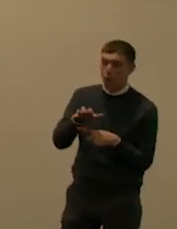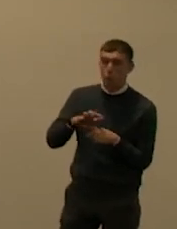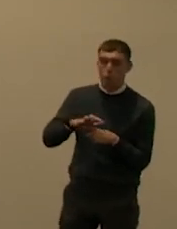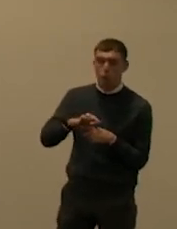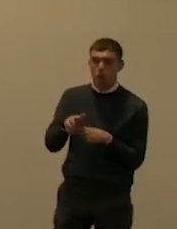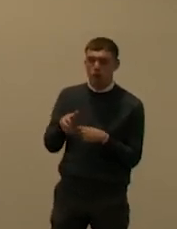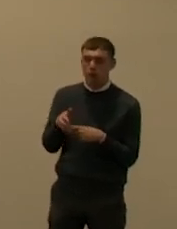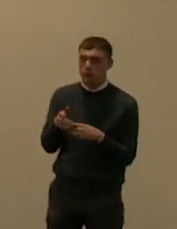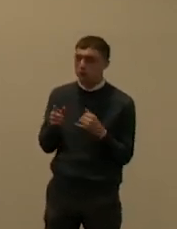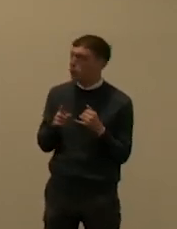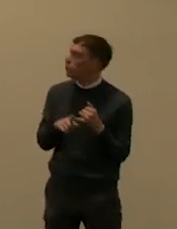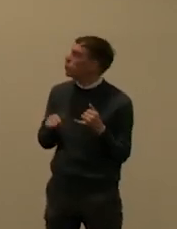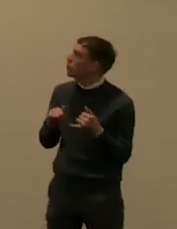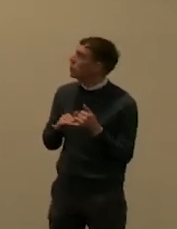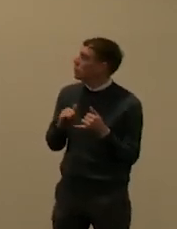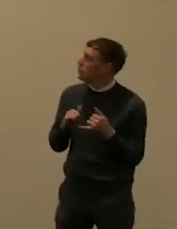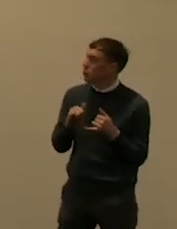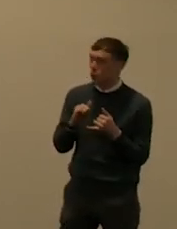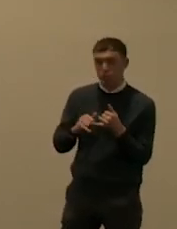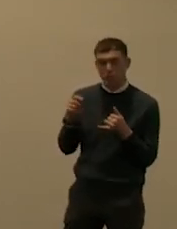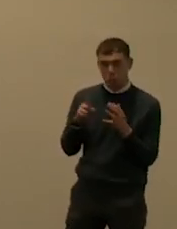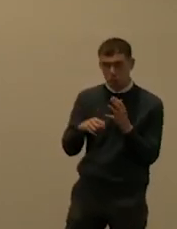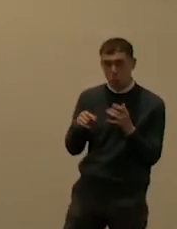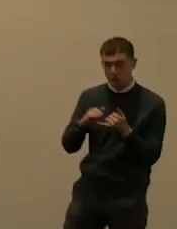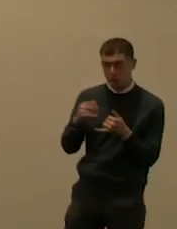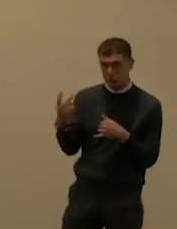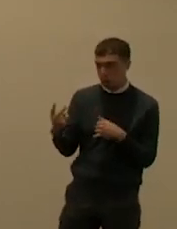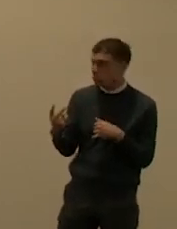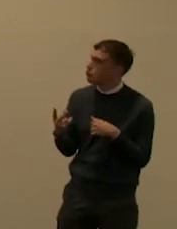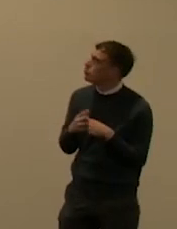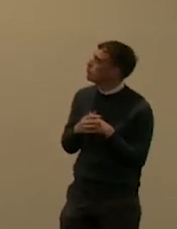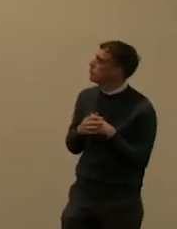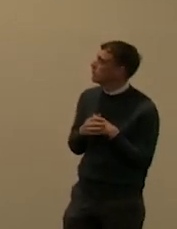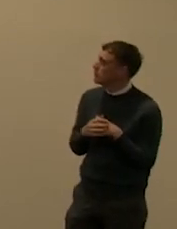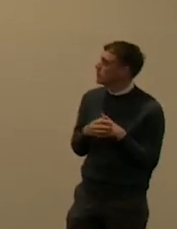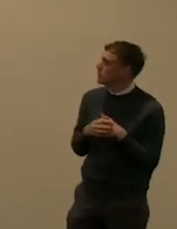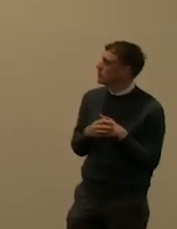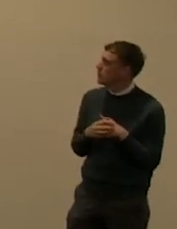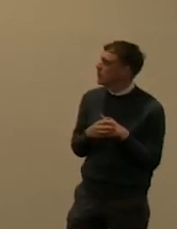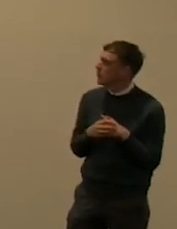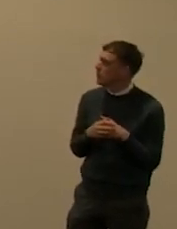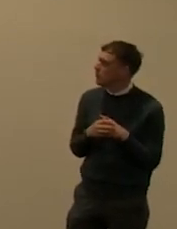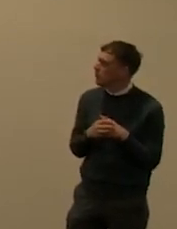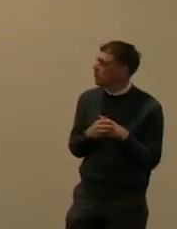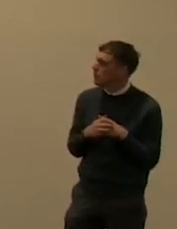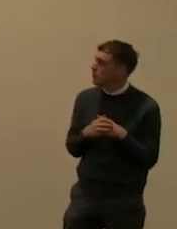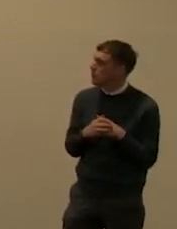East US 2. This is my branch office in East US 2. This is a Linux client, and this Linux client is